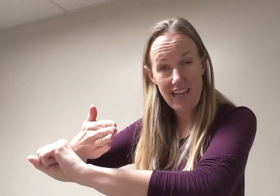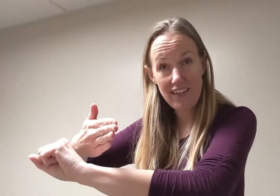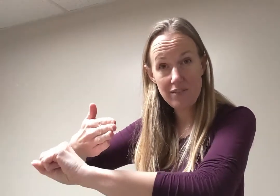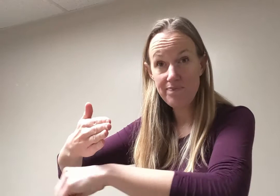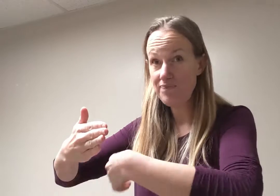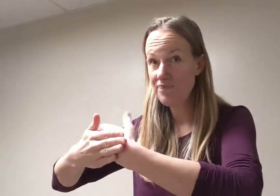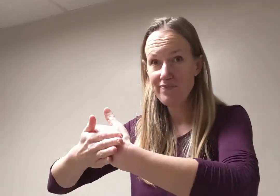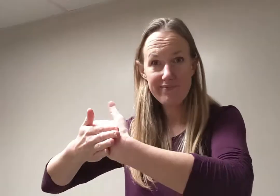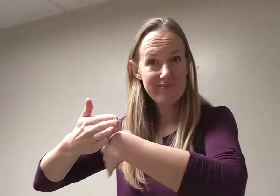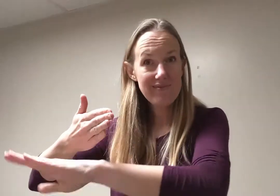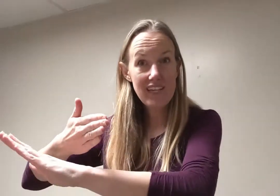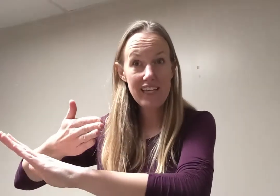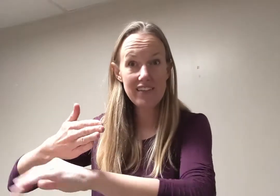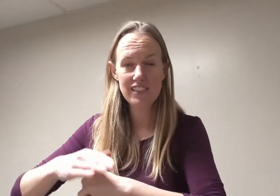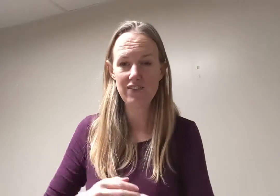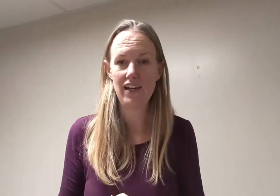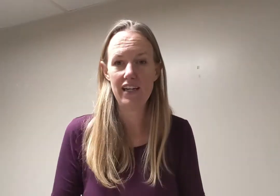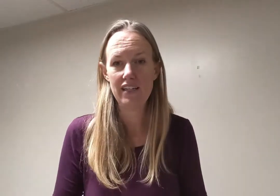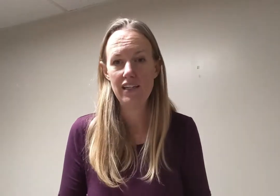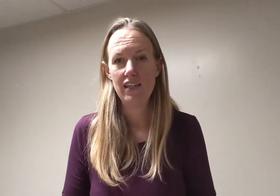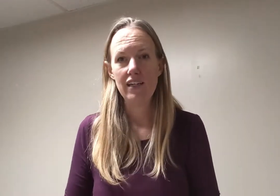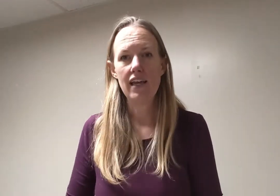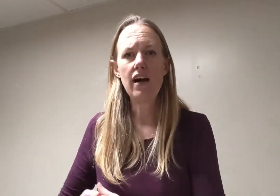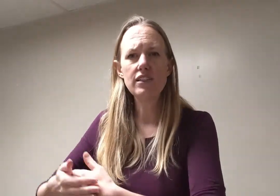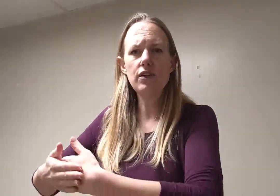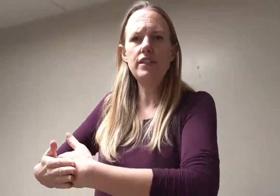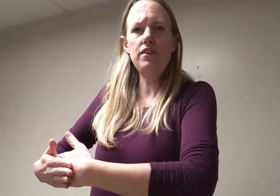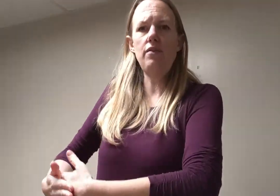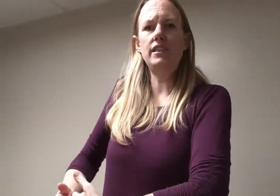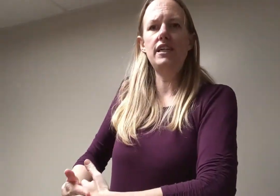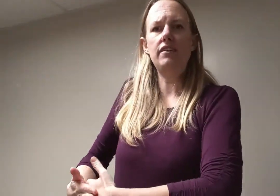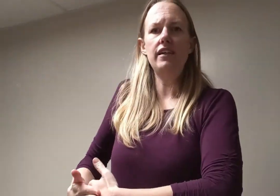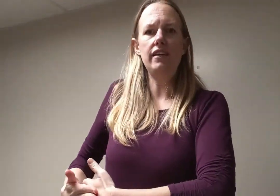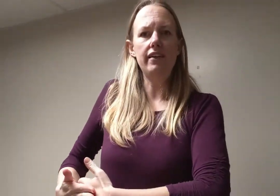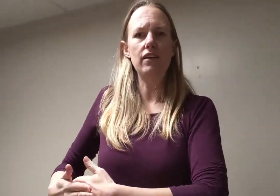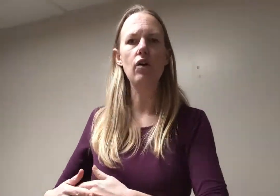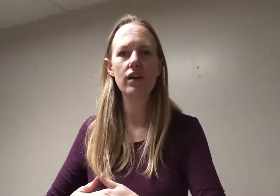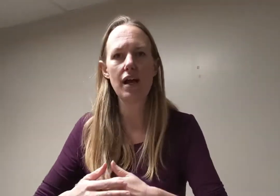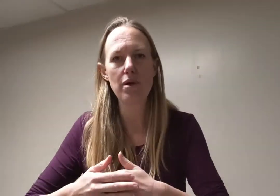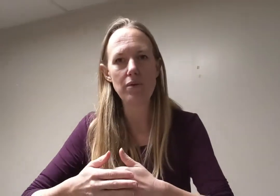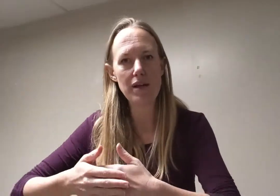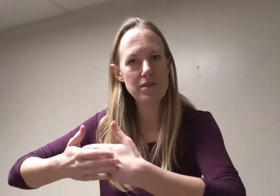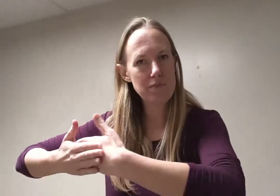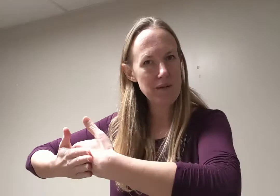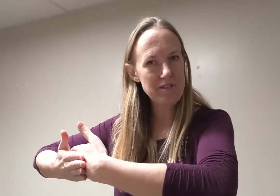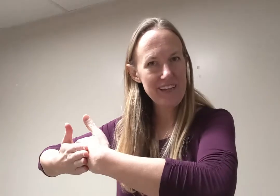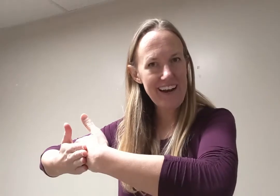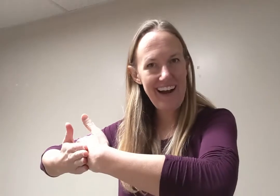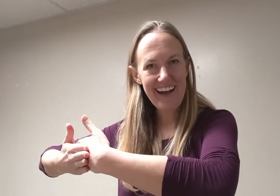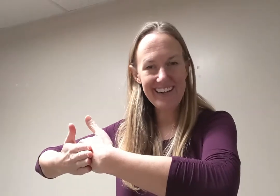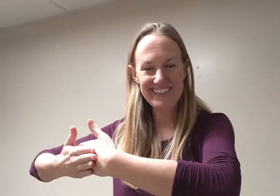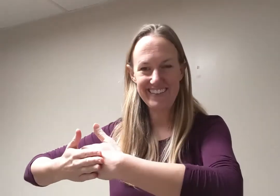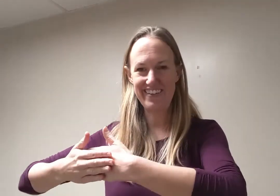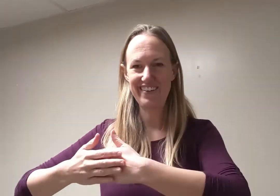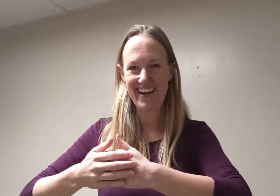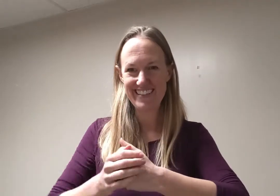head. Either is fine. Okay, also I do that one generally a little lower at my ribs, but I'm doing it higher so you guys